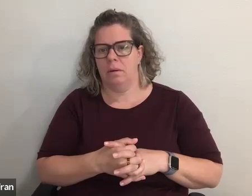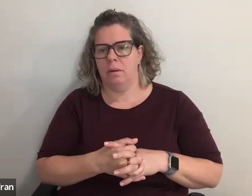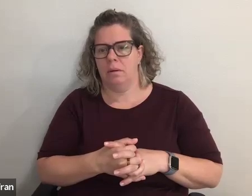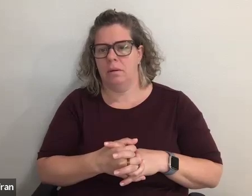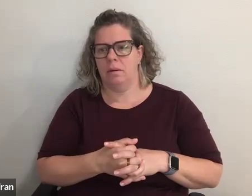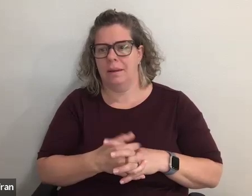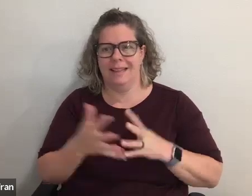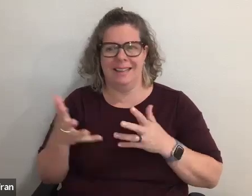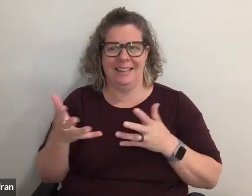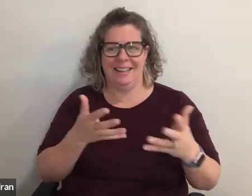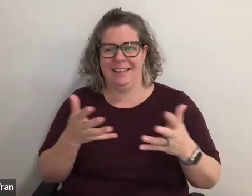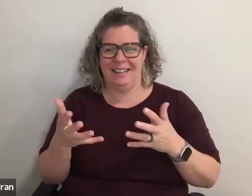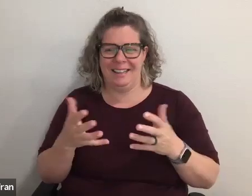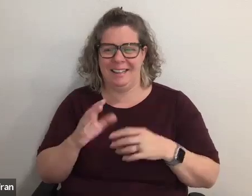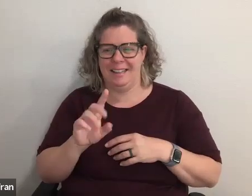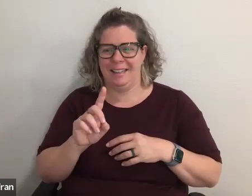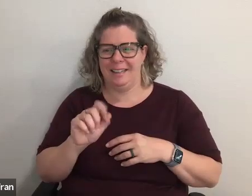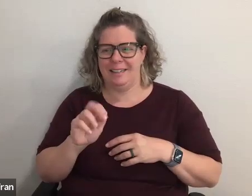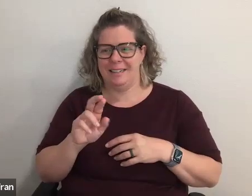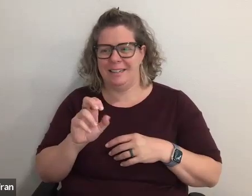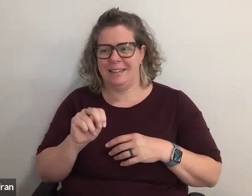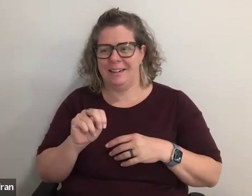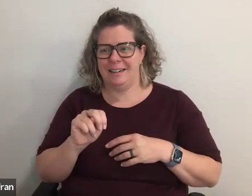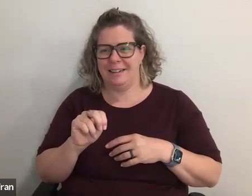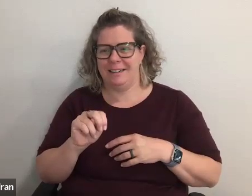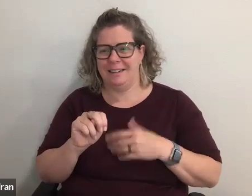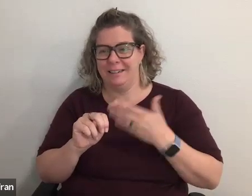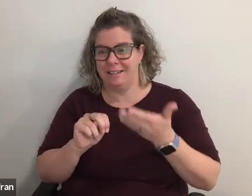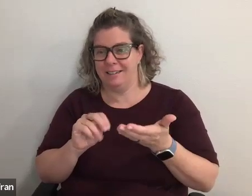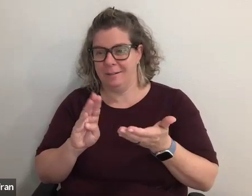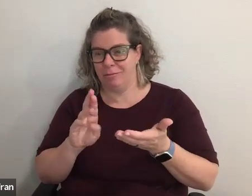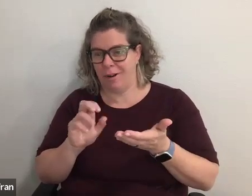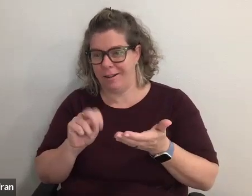Great, cool. Sarah, you want to take that? Or Daren? You want to take that one, Brian?